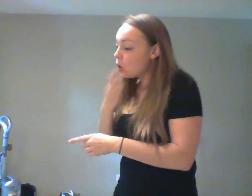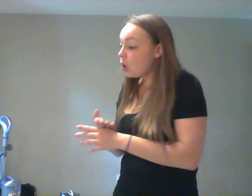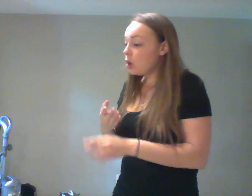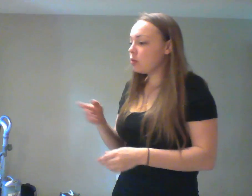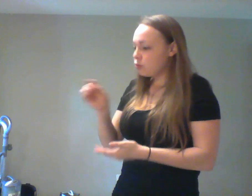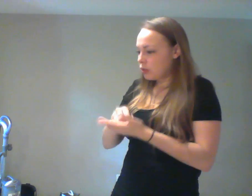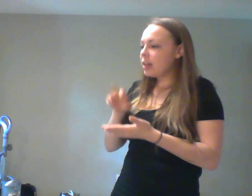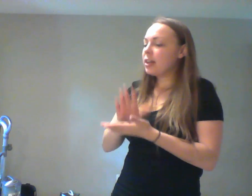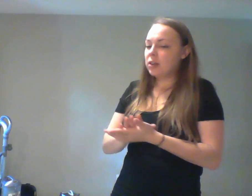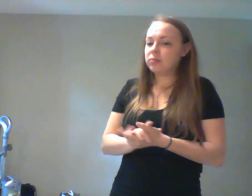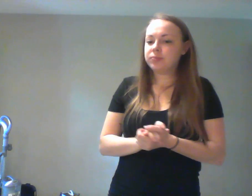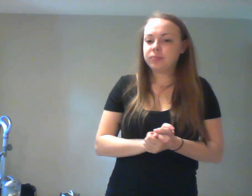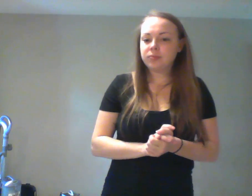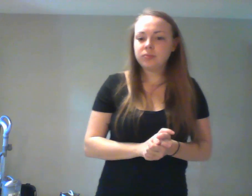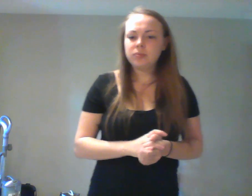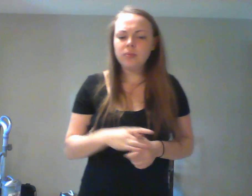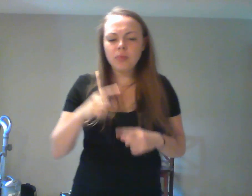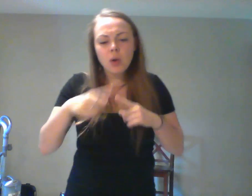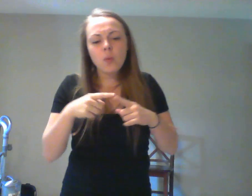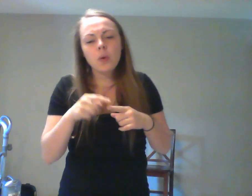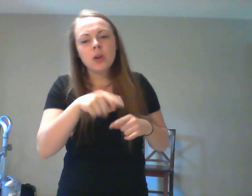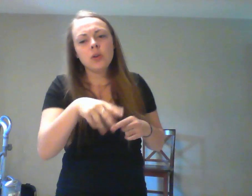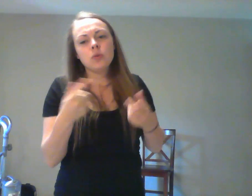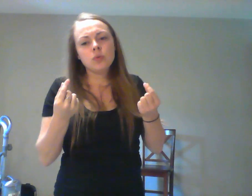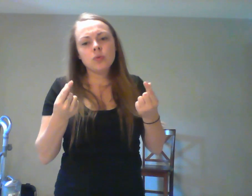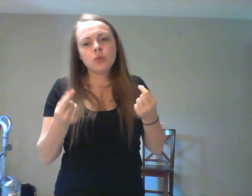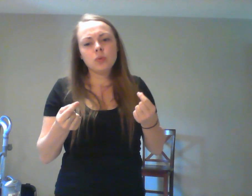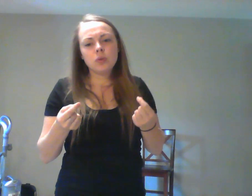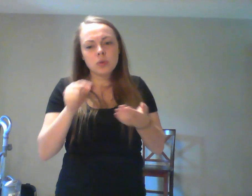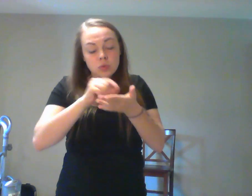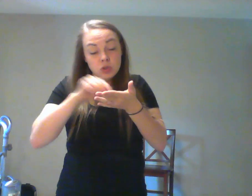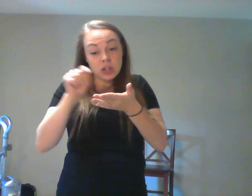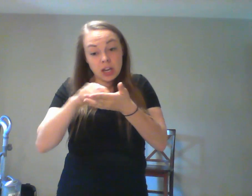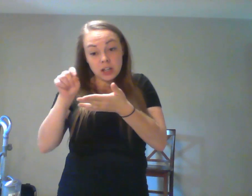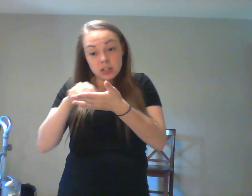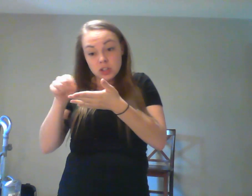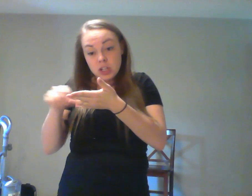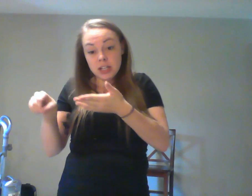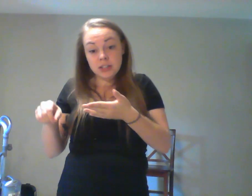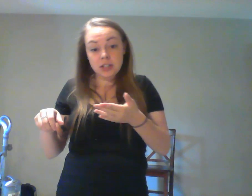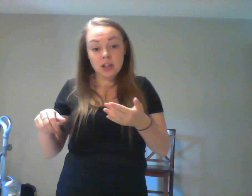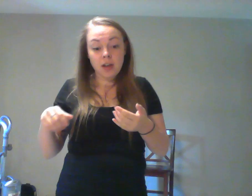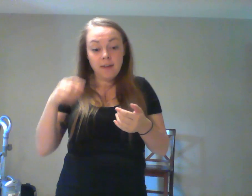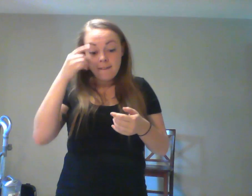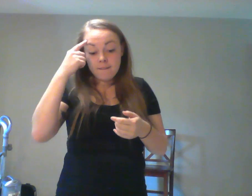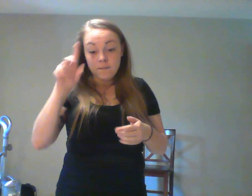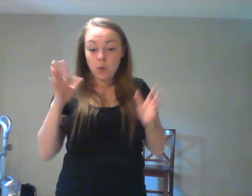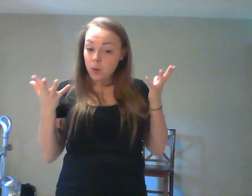When you do your text evidence, make sure you tell me which paragraph you found the evidence in. It's paragraph 2.